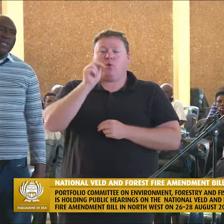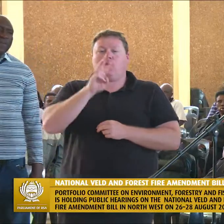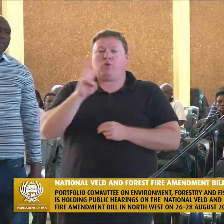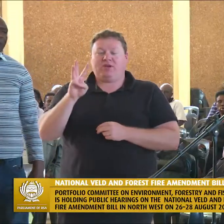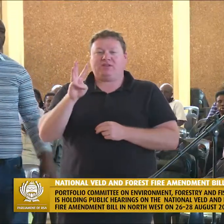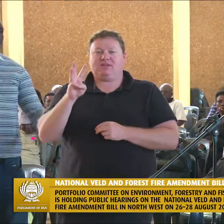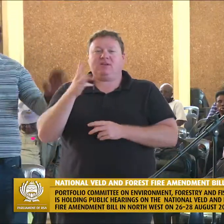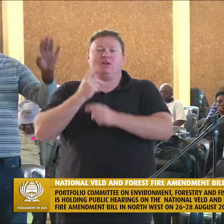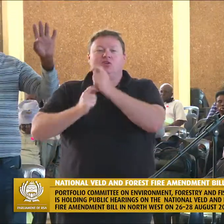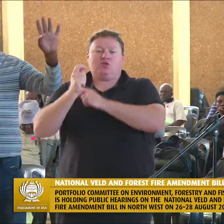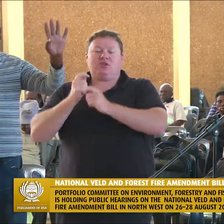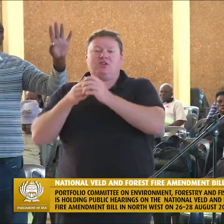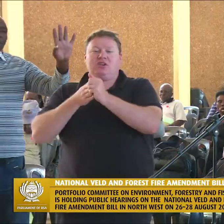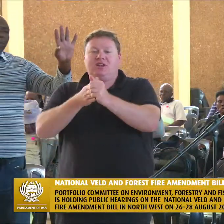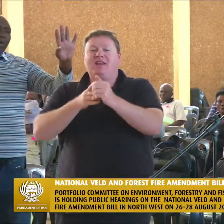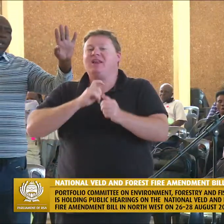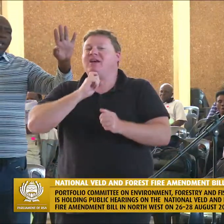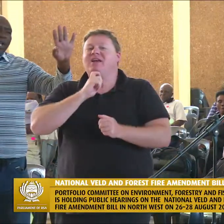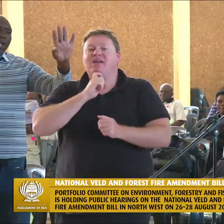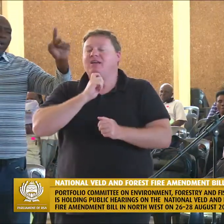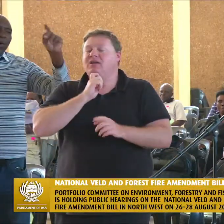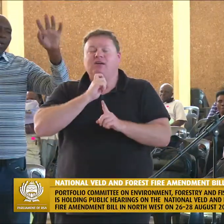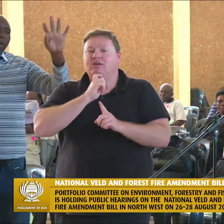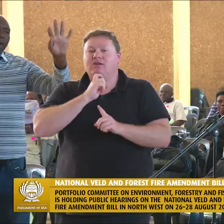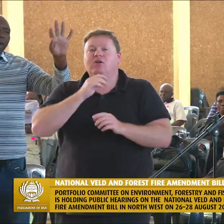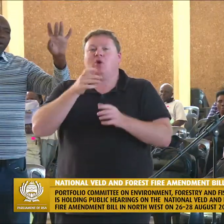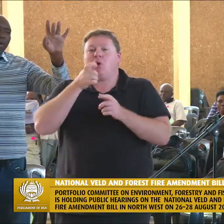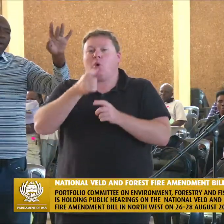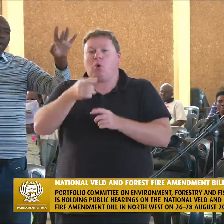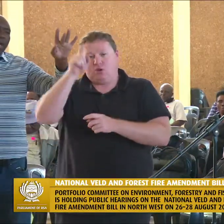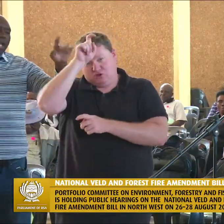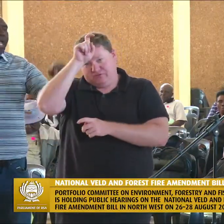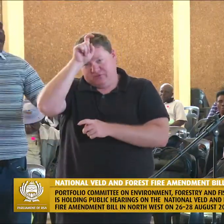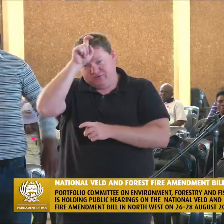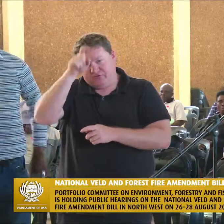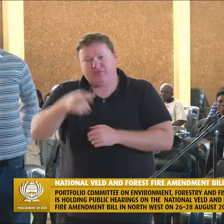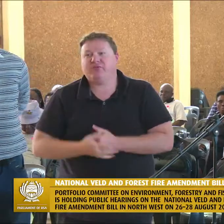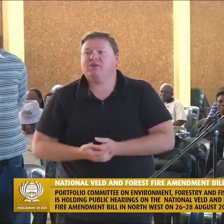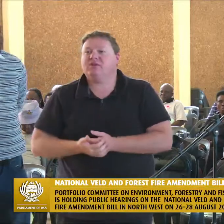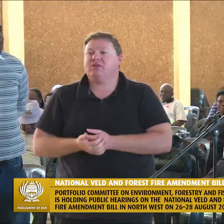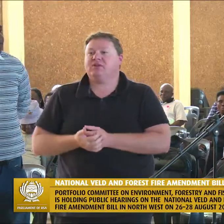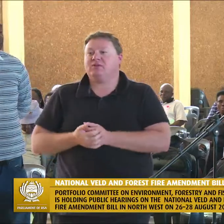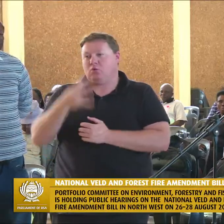to our traditional leaders as kings or you call them chickens okay